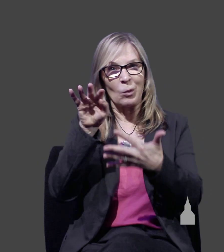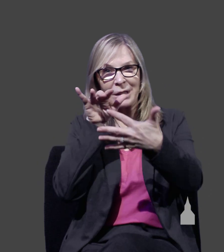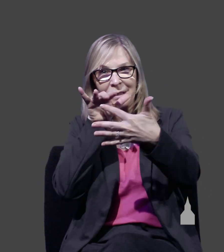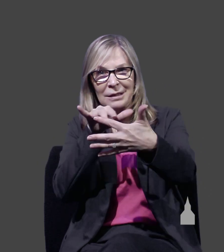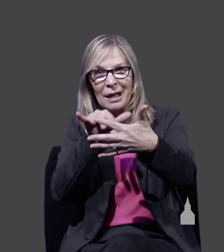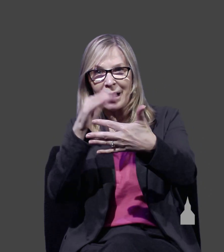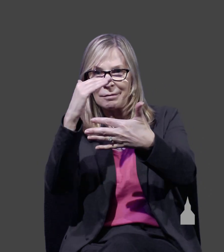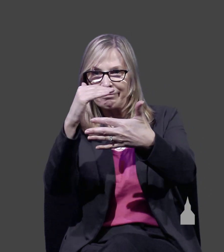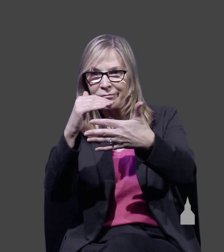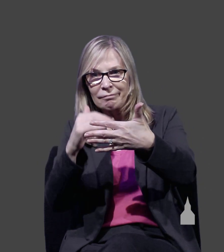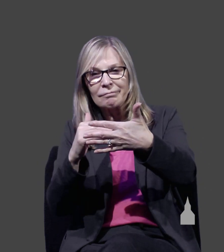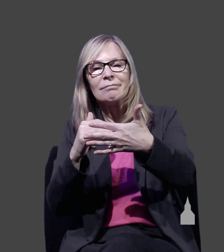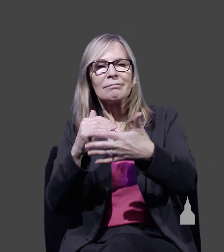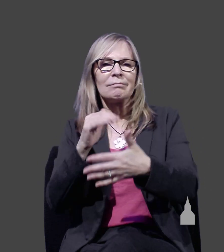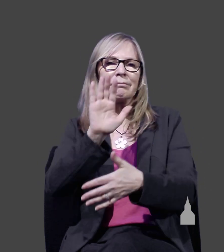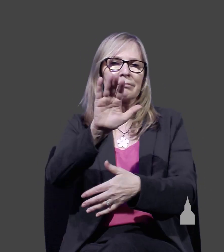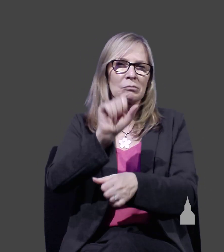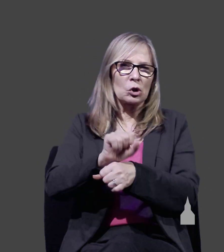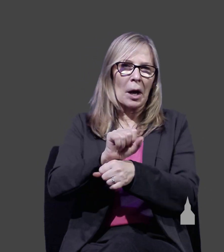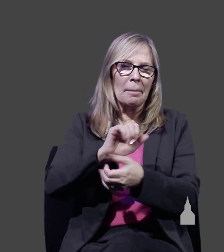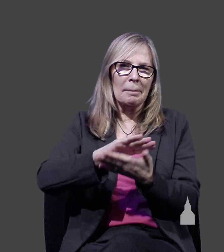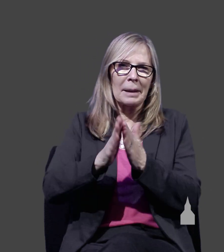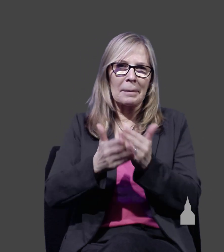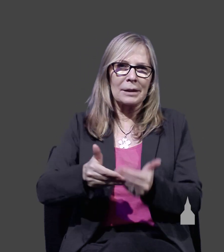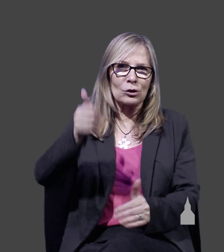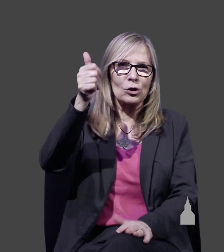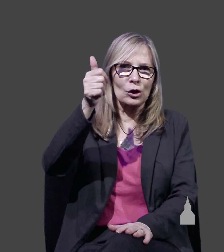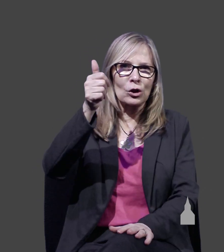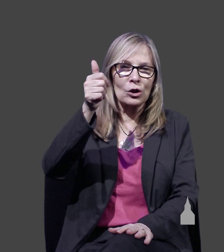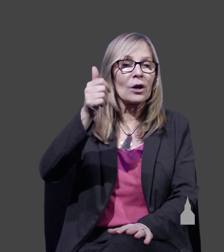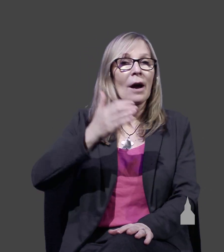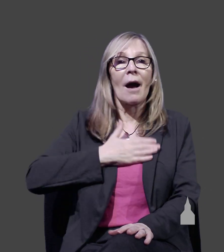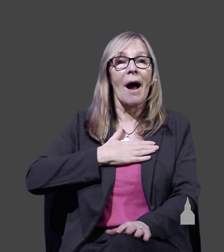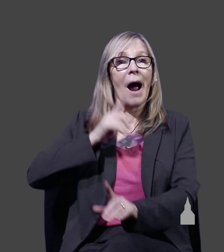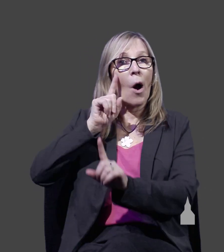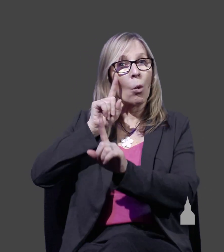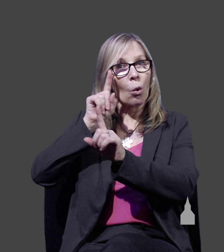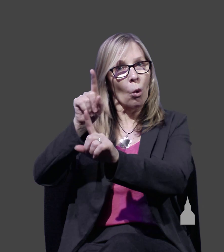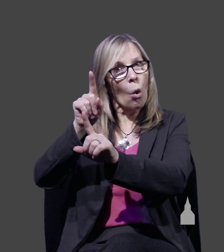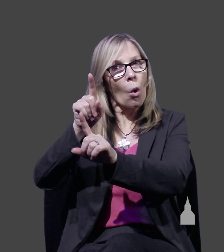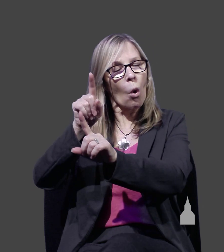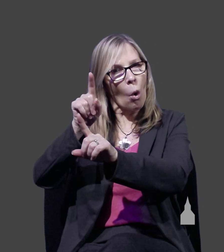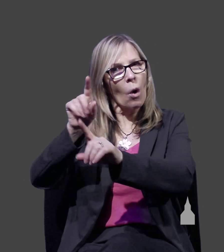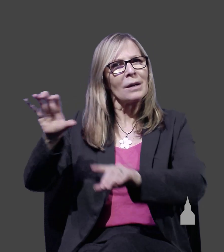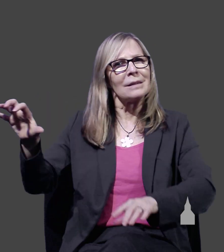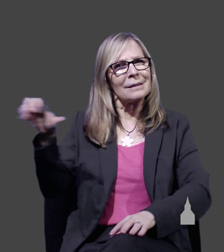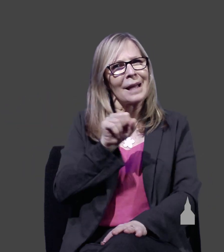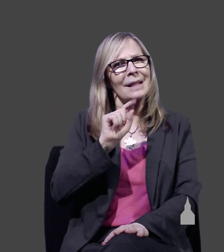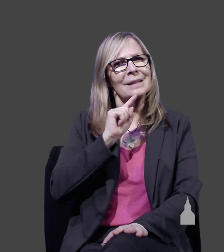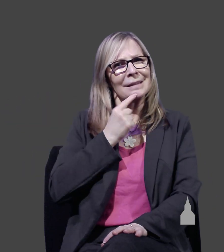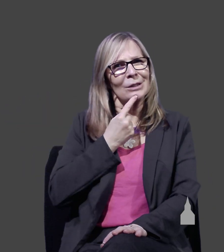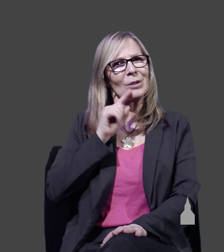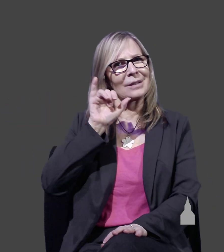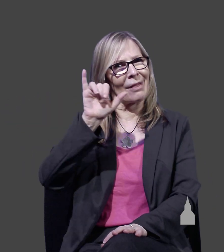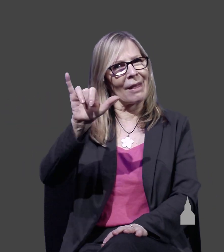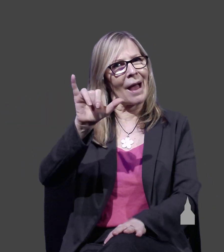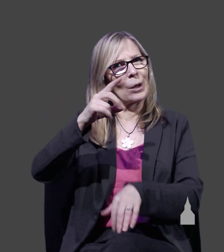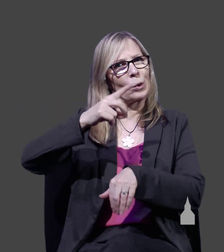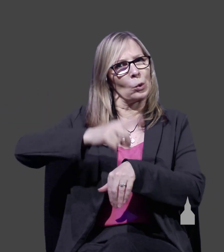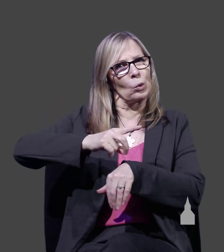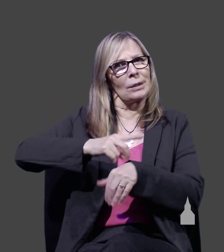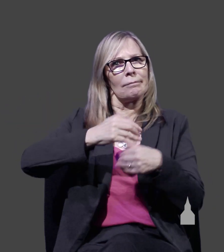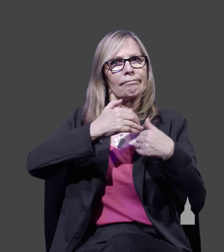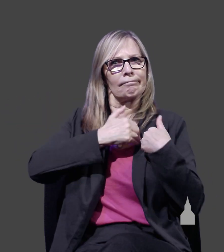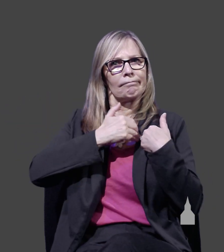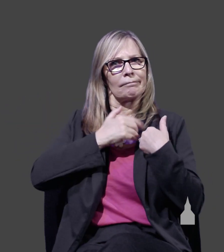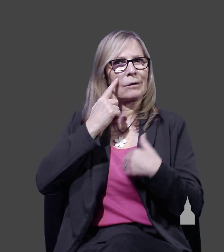you. My goal for you and me is to take serious the privilege and responsibility of evangelism.